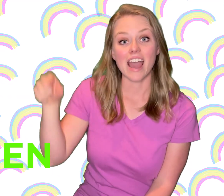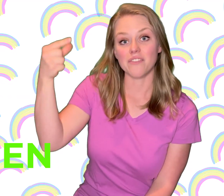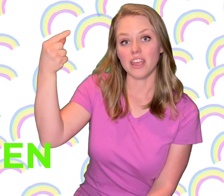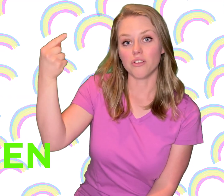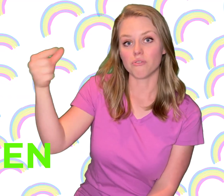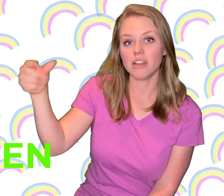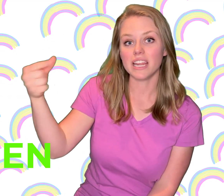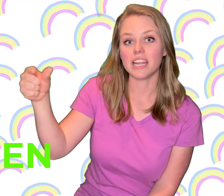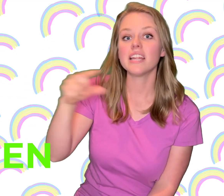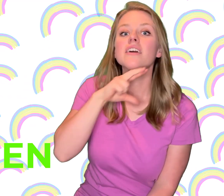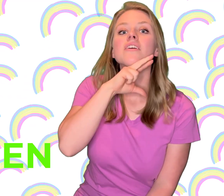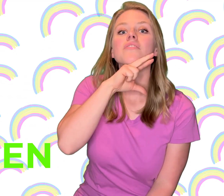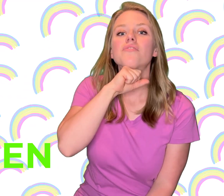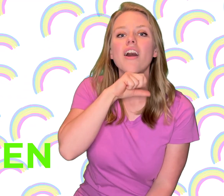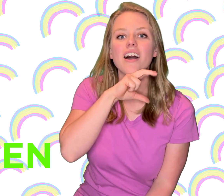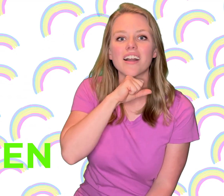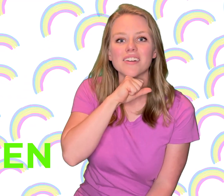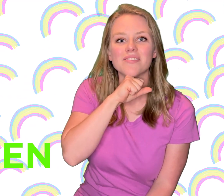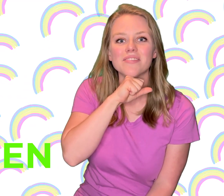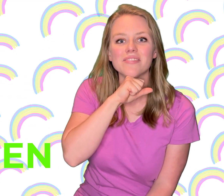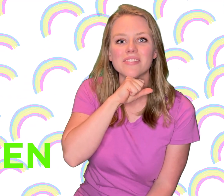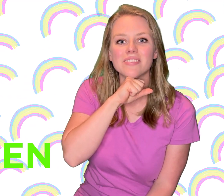a green frog.